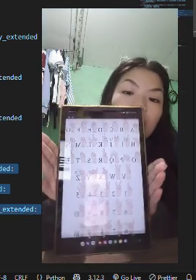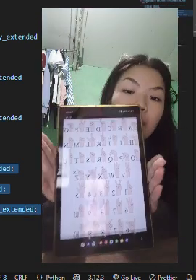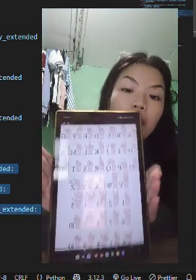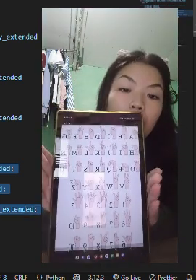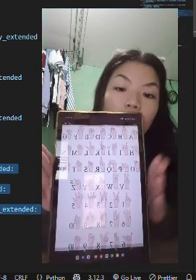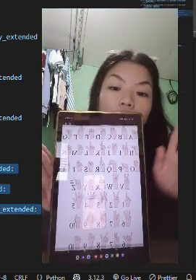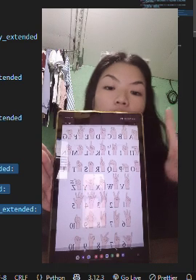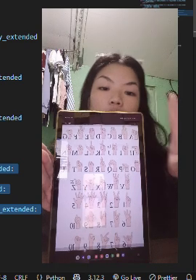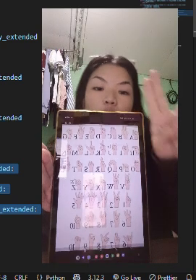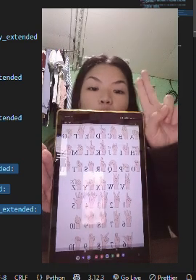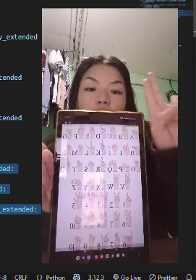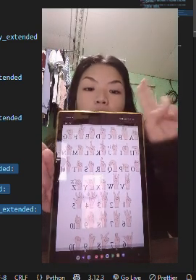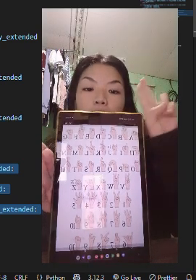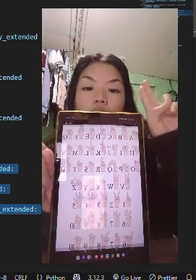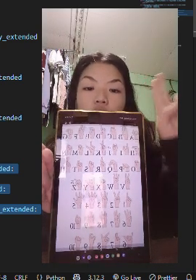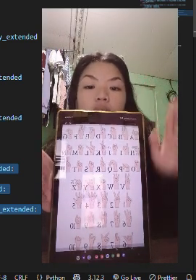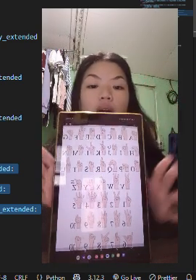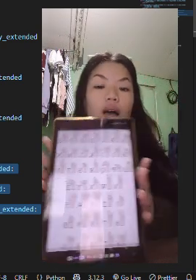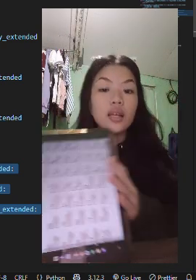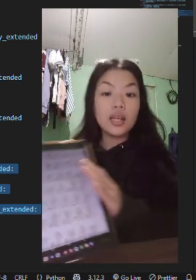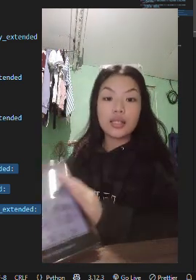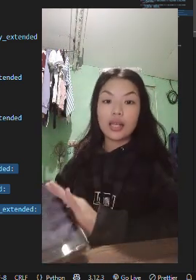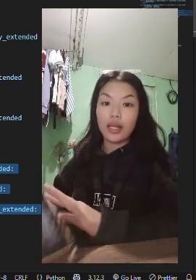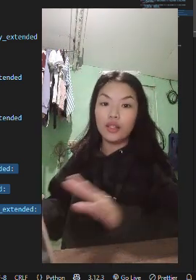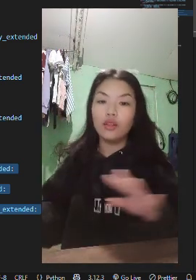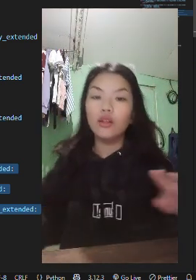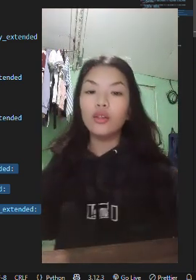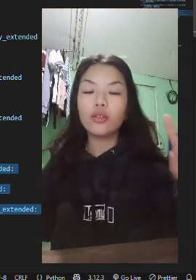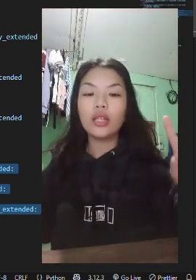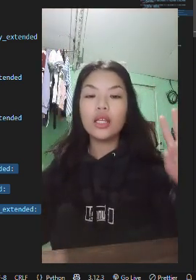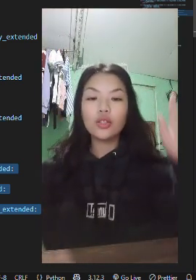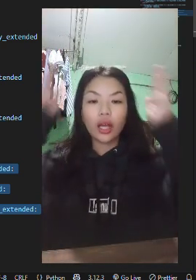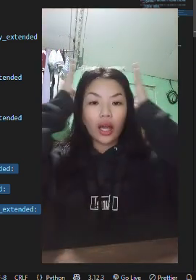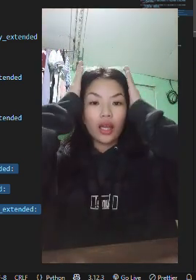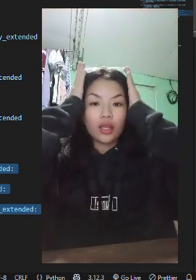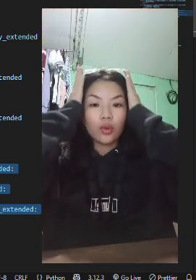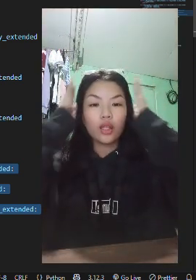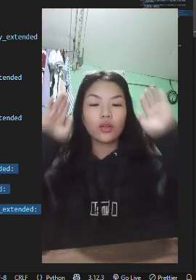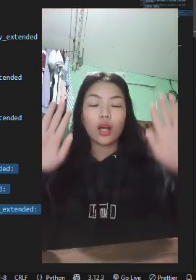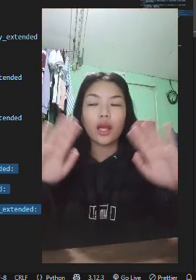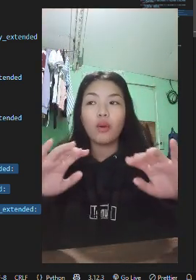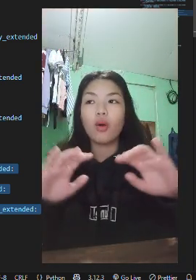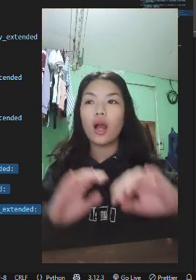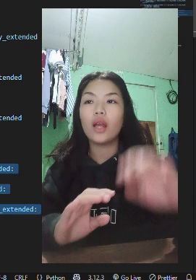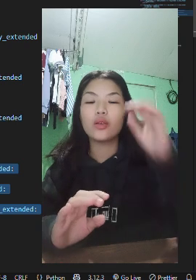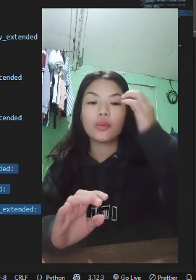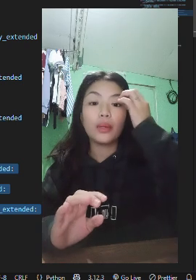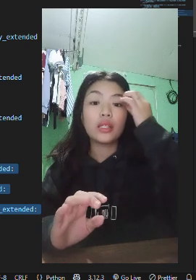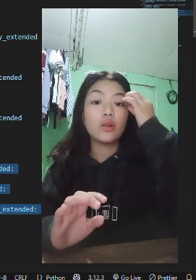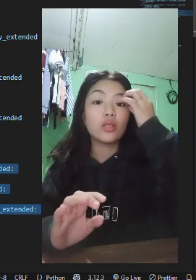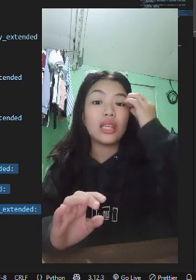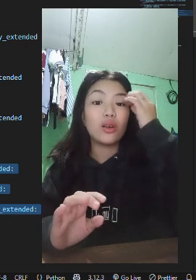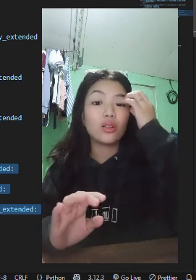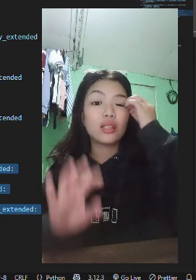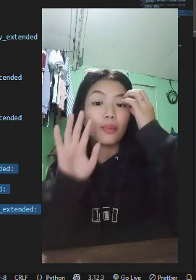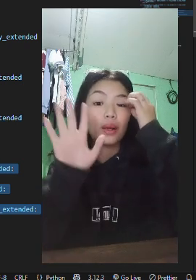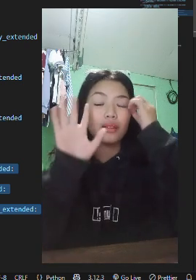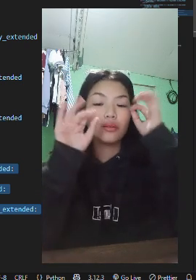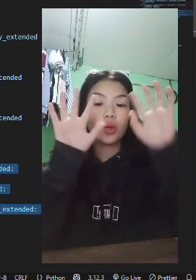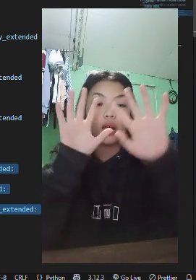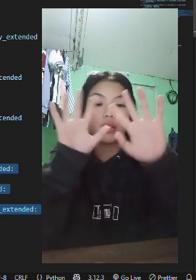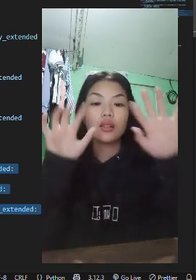daghag kapari-pariha. So magdepende siya sa sign ug dili jud kay kahanas, wala jud kakahibaw kaayo sa pasikot-sikot